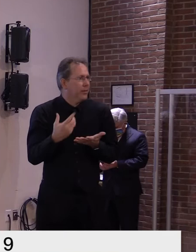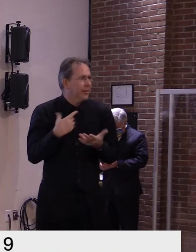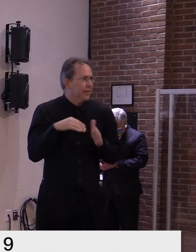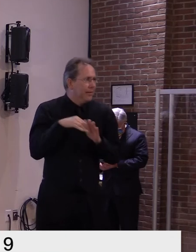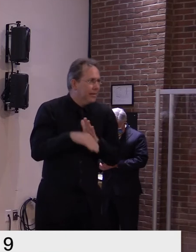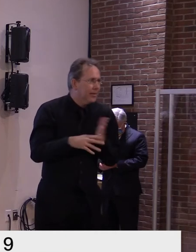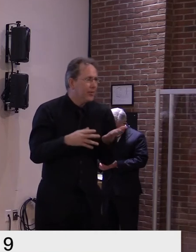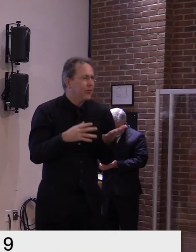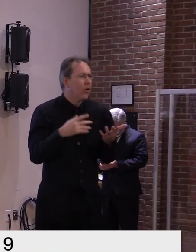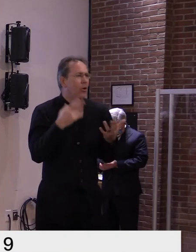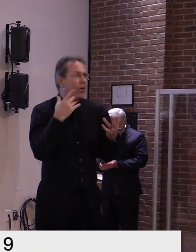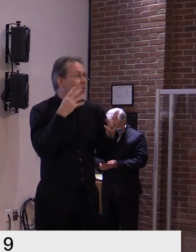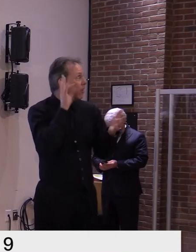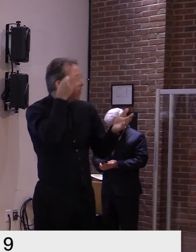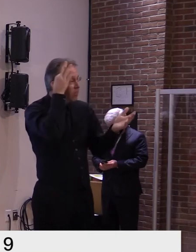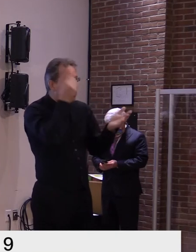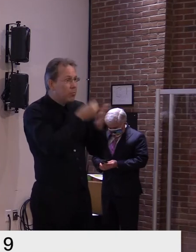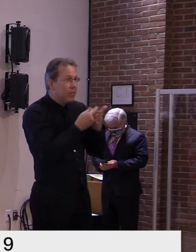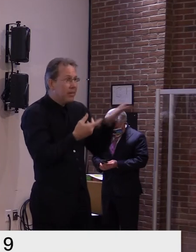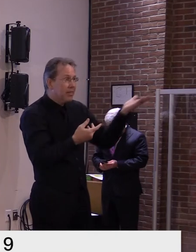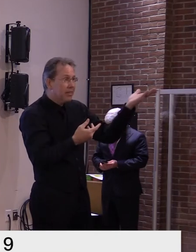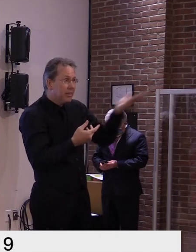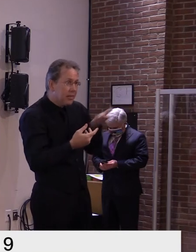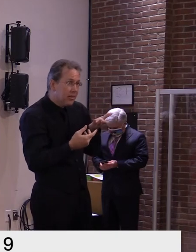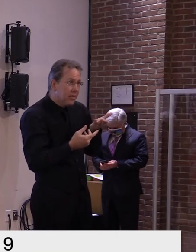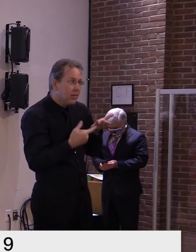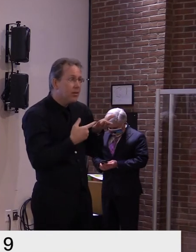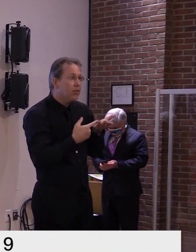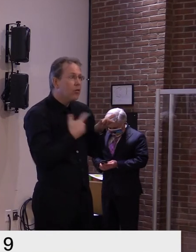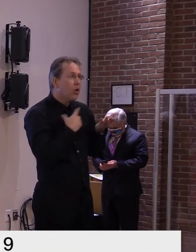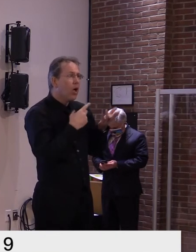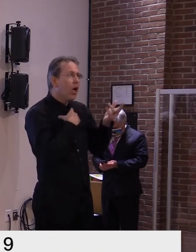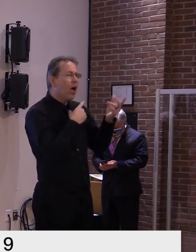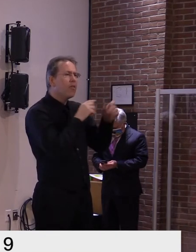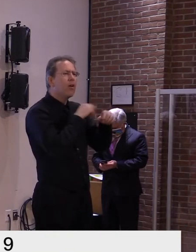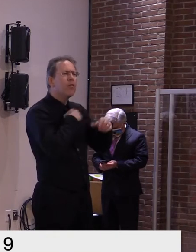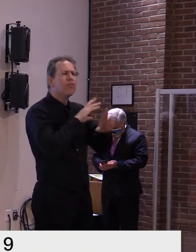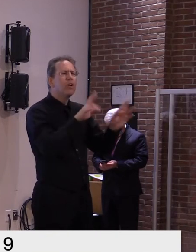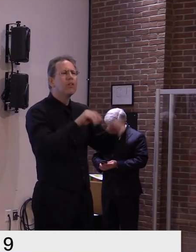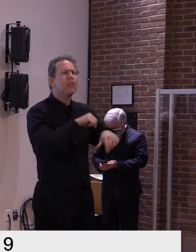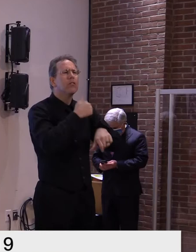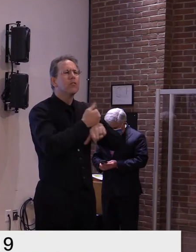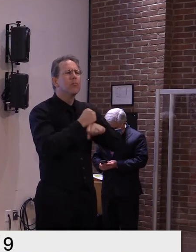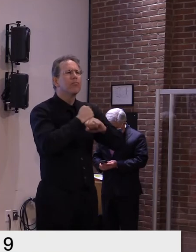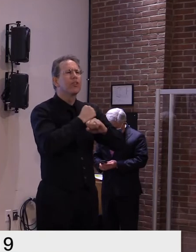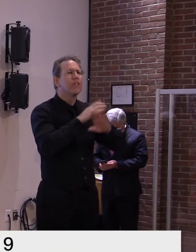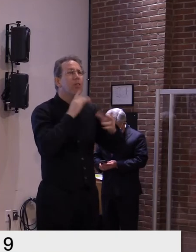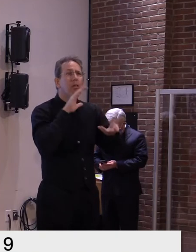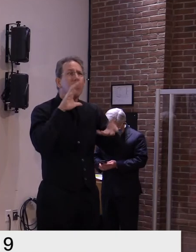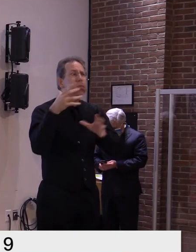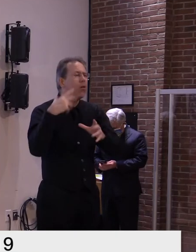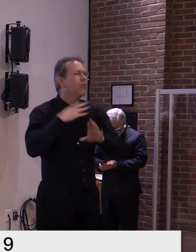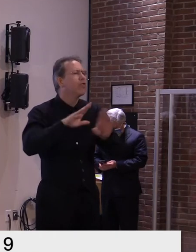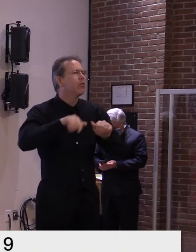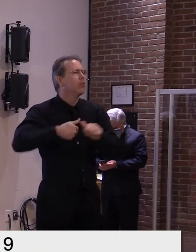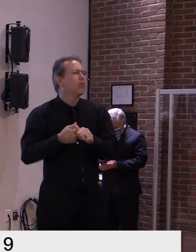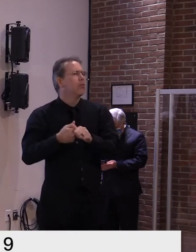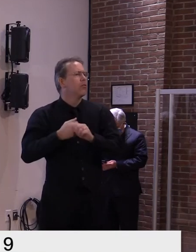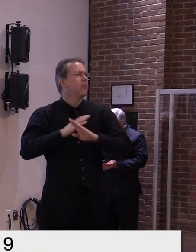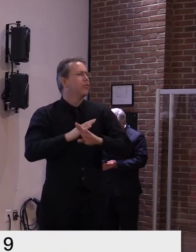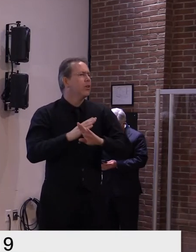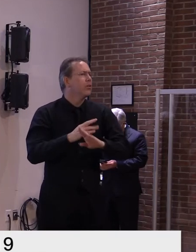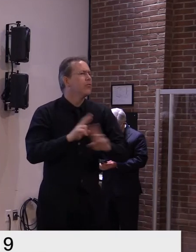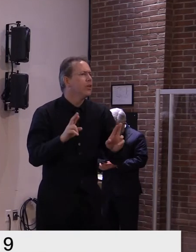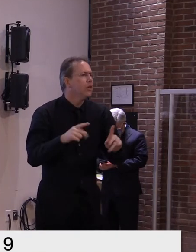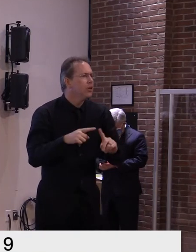I think, there are protections built into how those funds can be used. They can't be used essentially to supplant, I'll say, quote unquote, regular